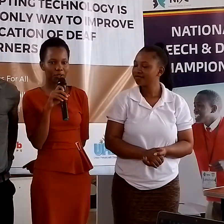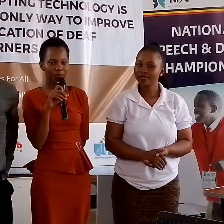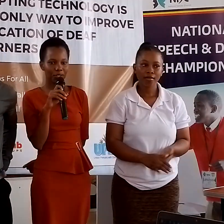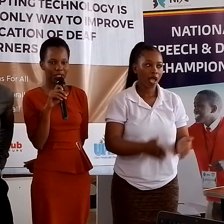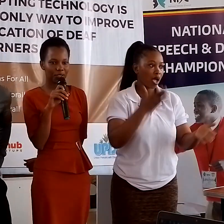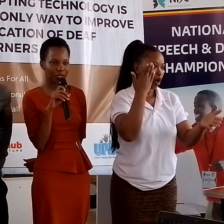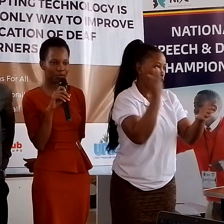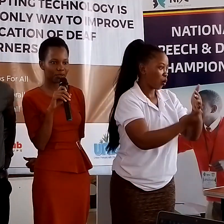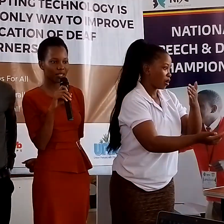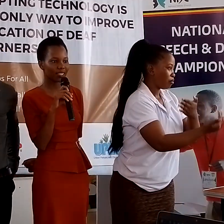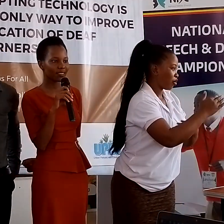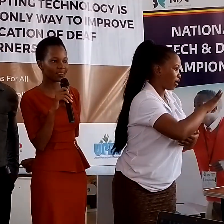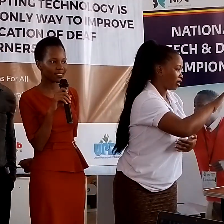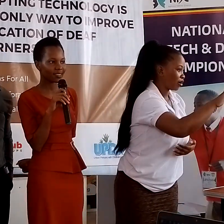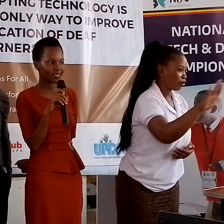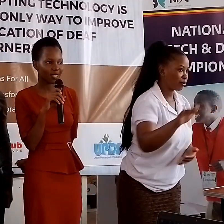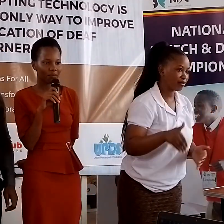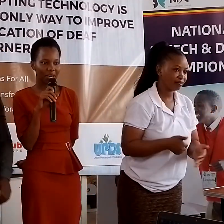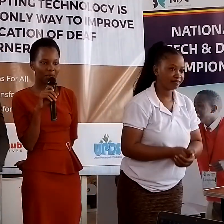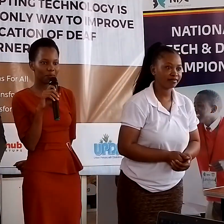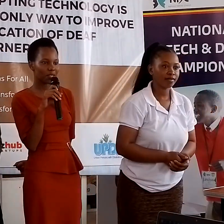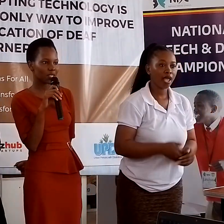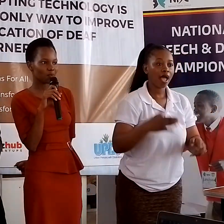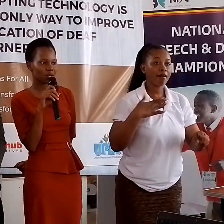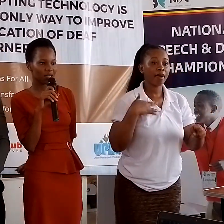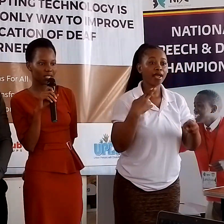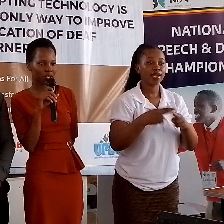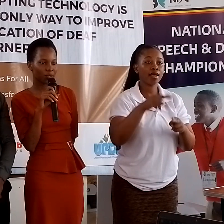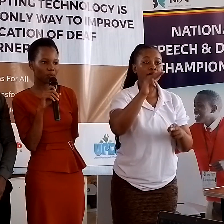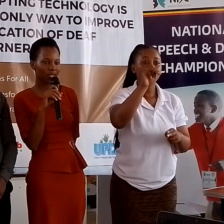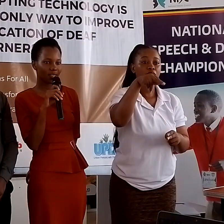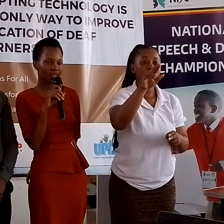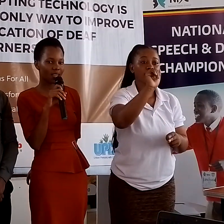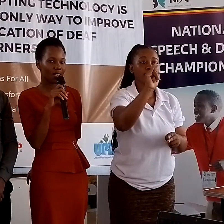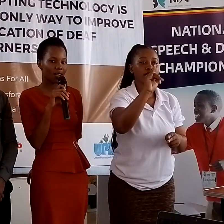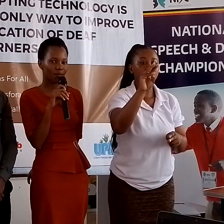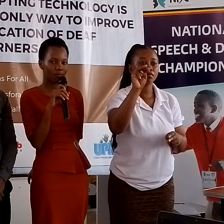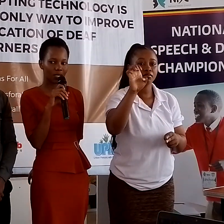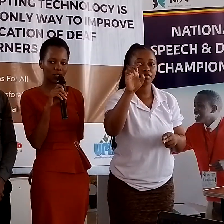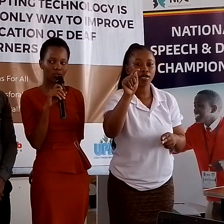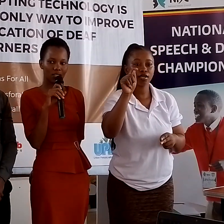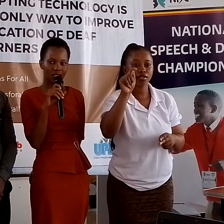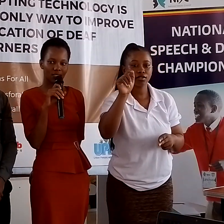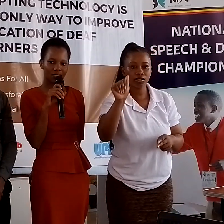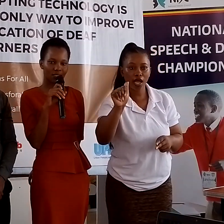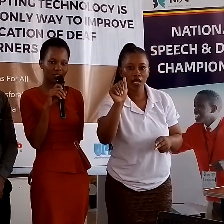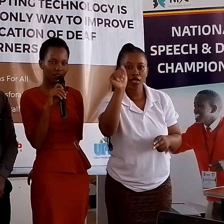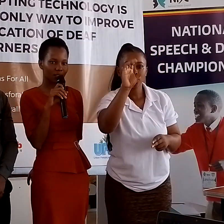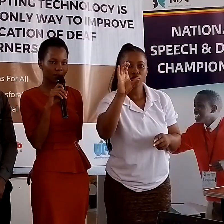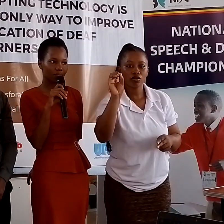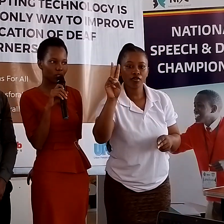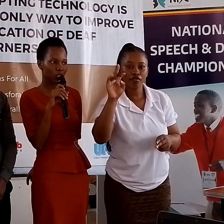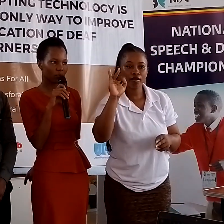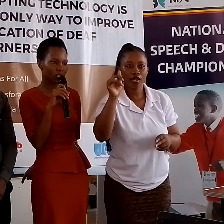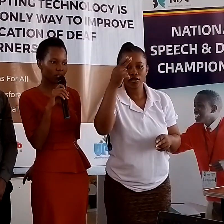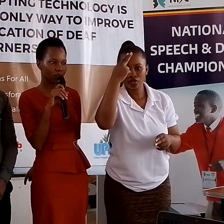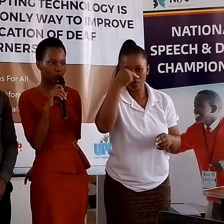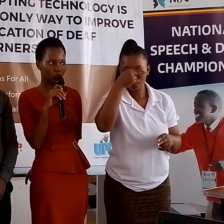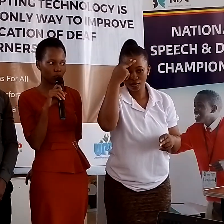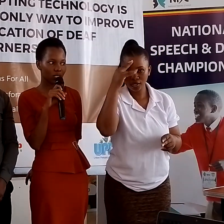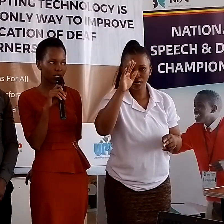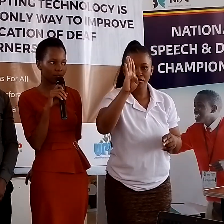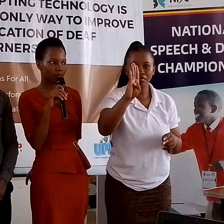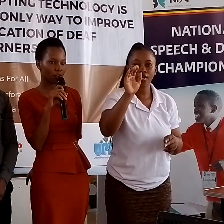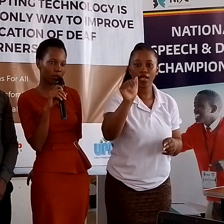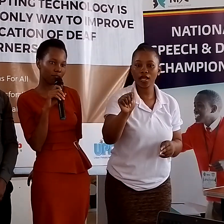A very good morning to everyone. My name is Nismita Skavia. I'm a student at the Ambassador